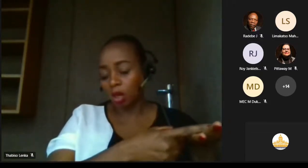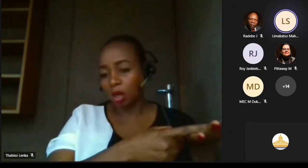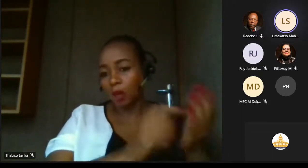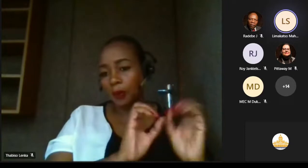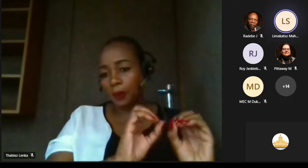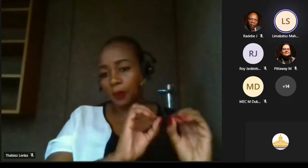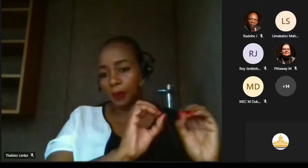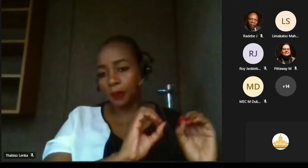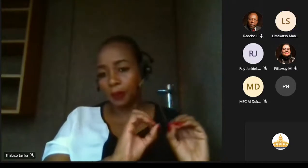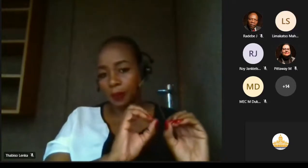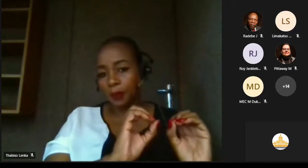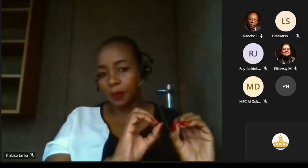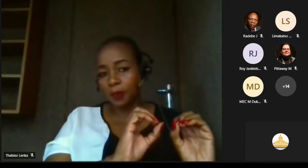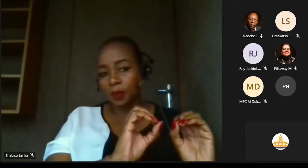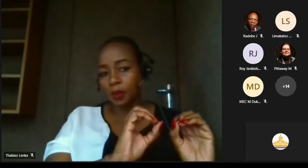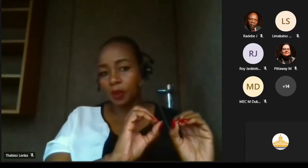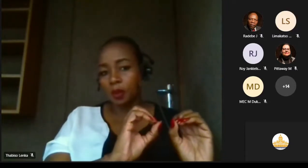None.